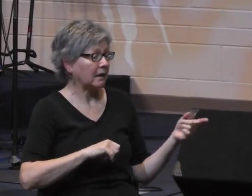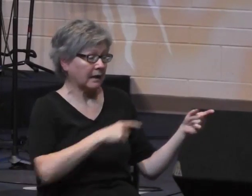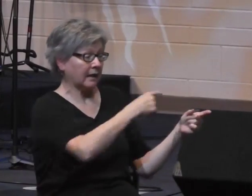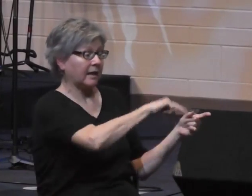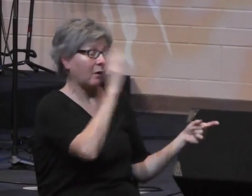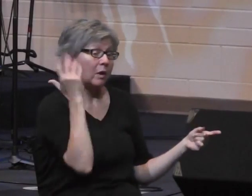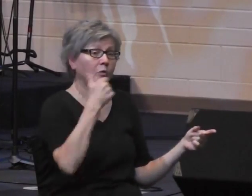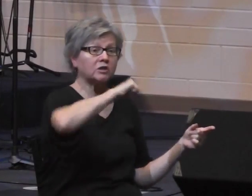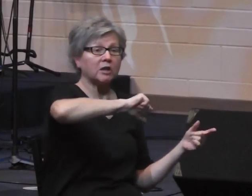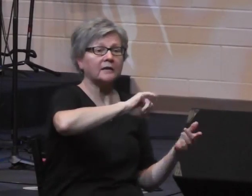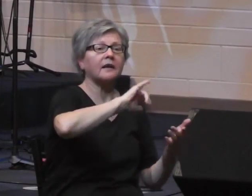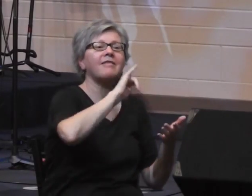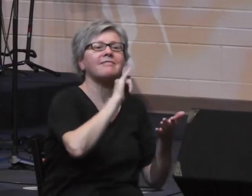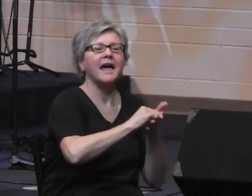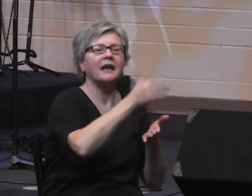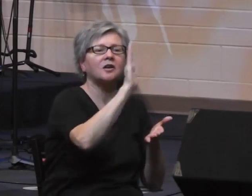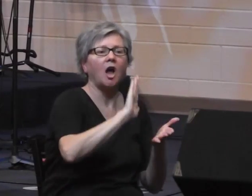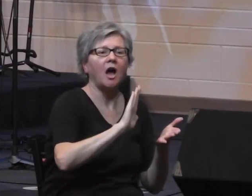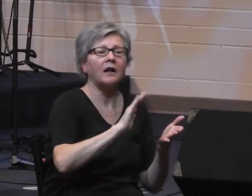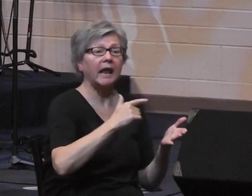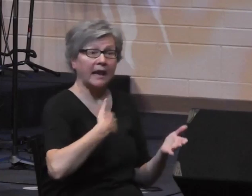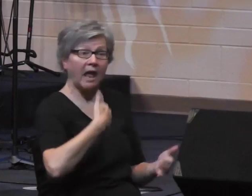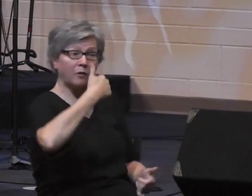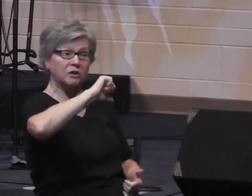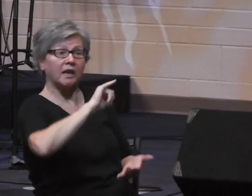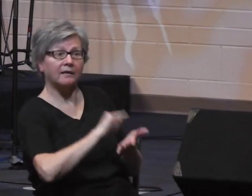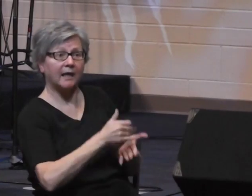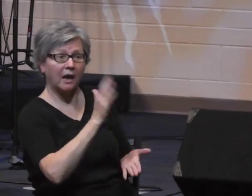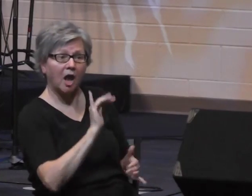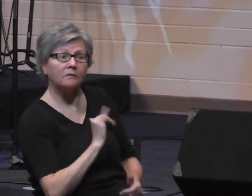Paul is talking about is a God whom you encounter with